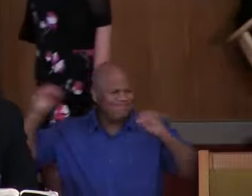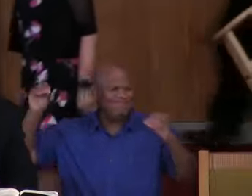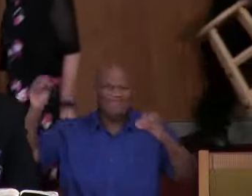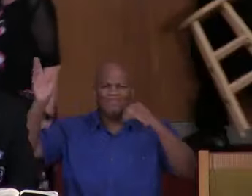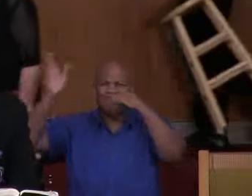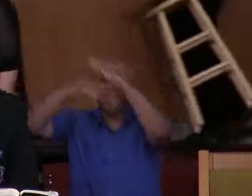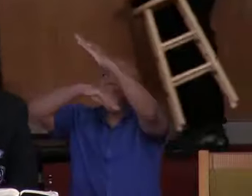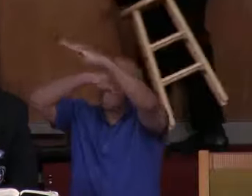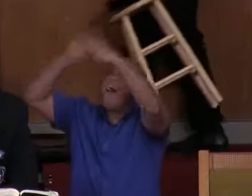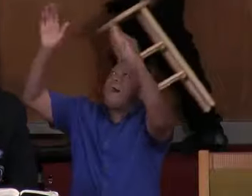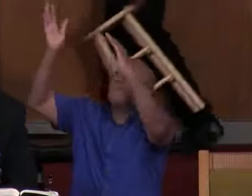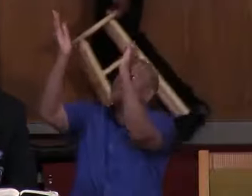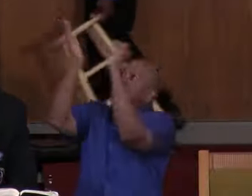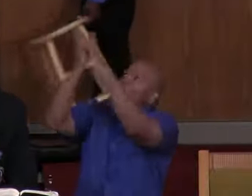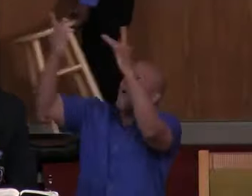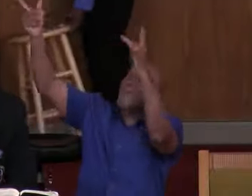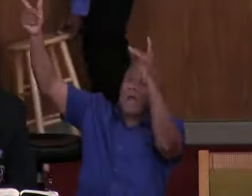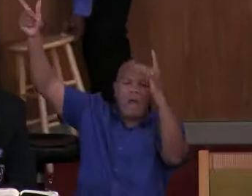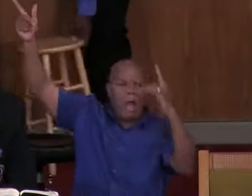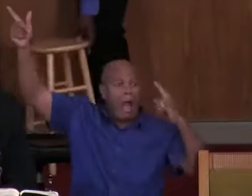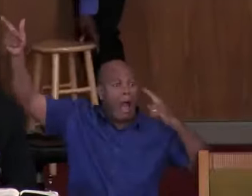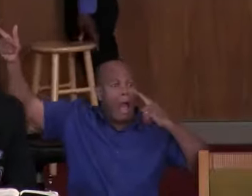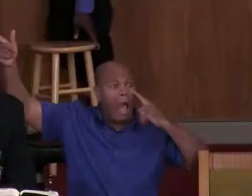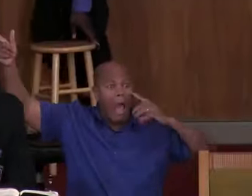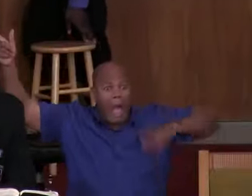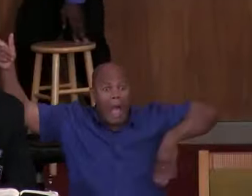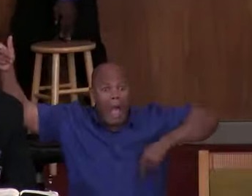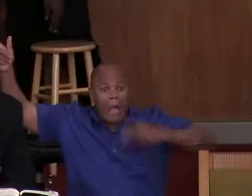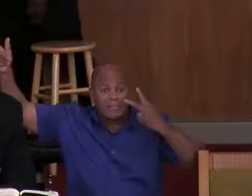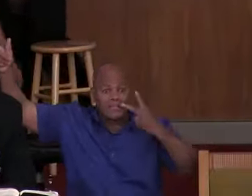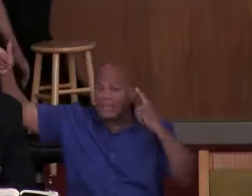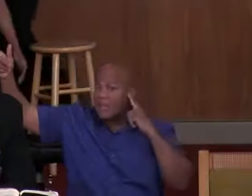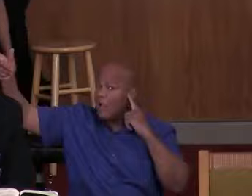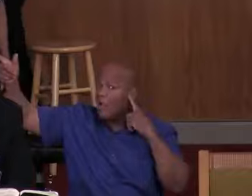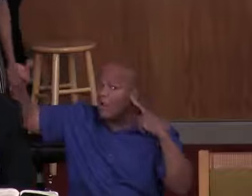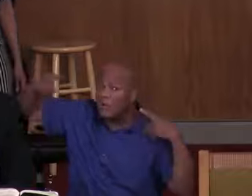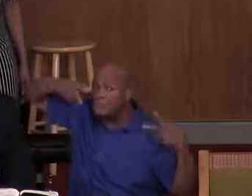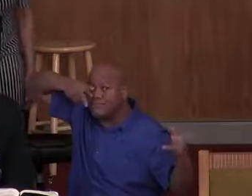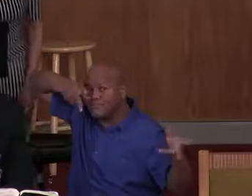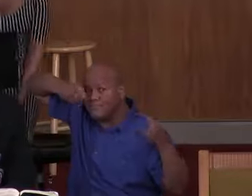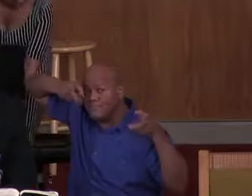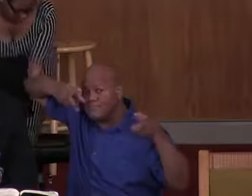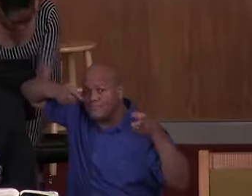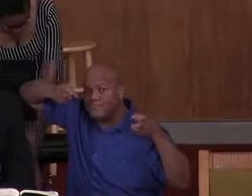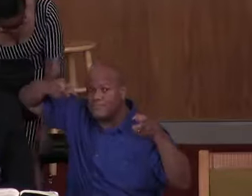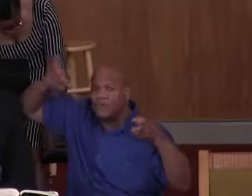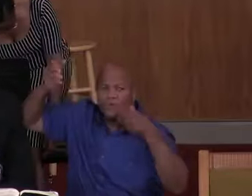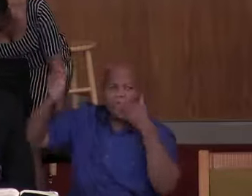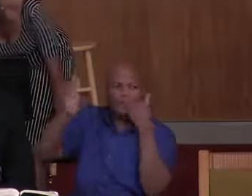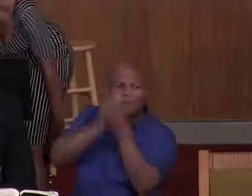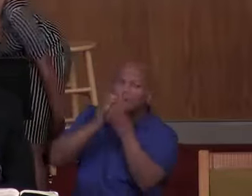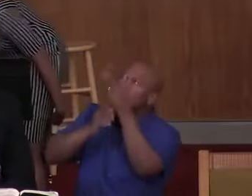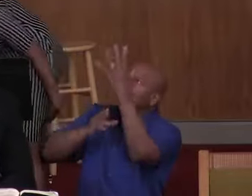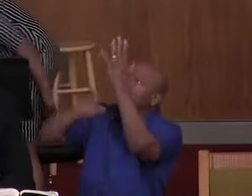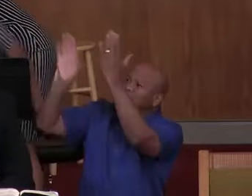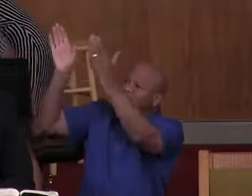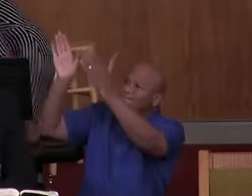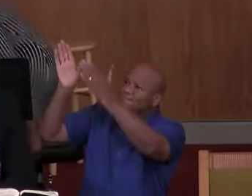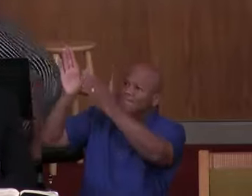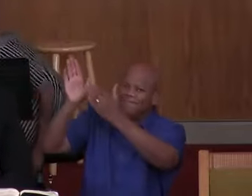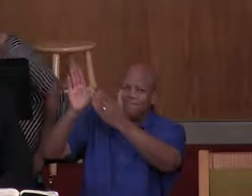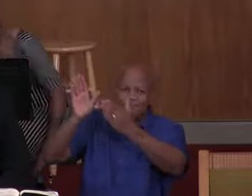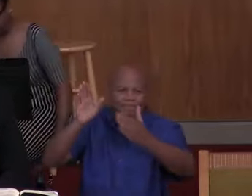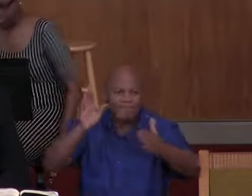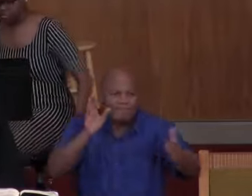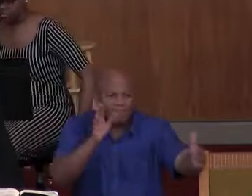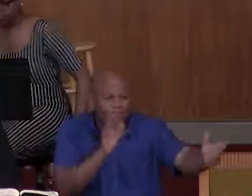glory. Eyes haven't seen, ears haven't heard, nor has it entered in the hearts of men the good things that God has in store for